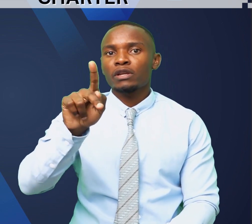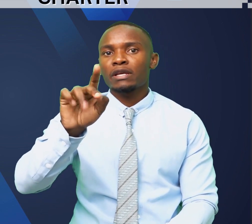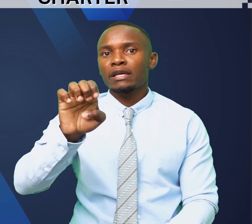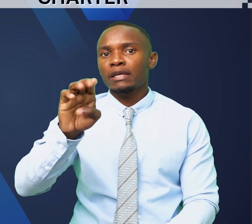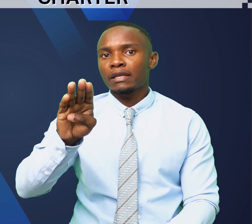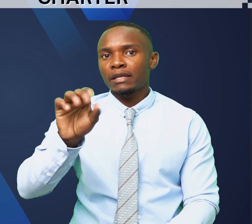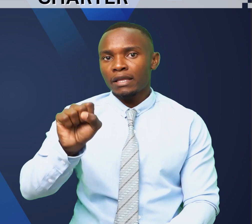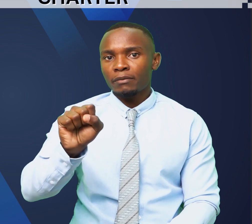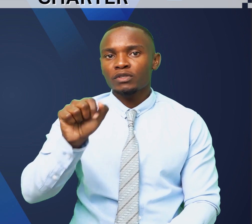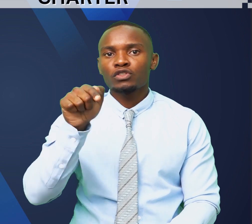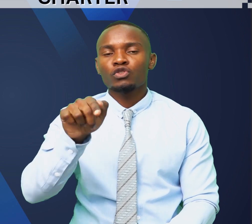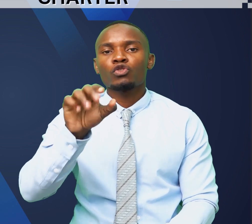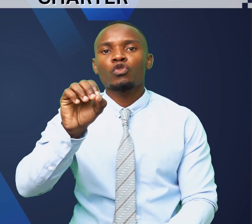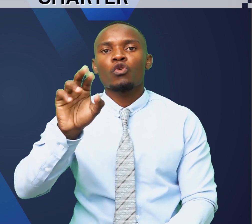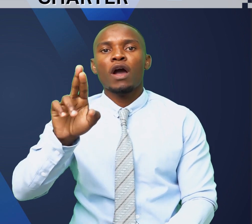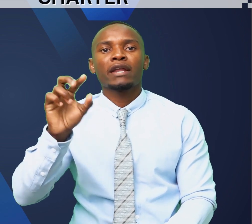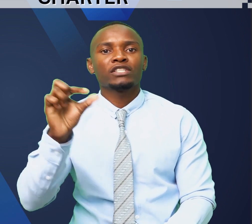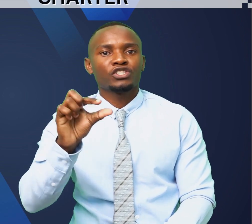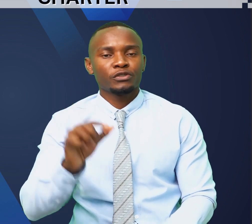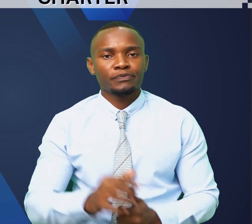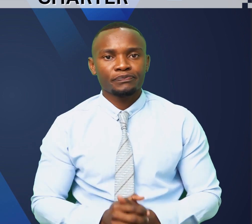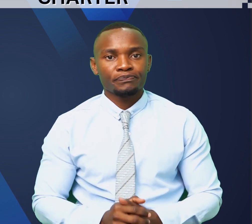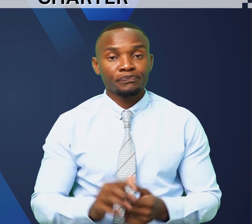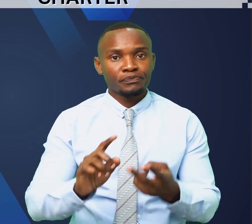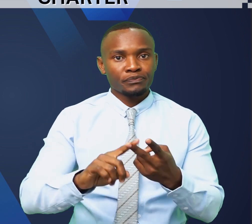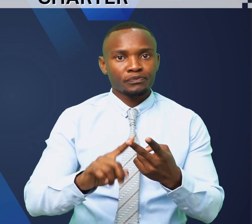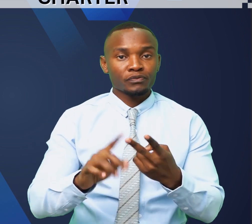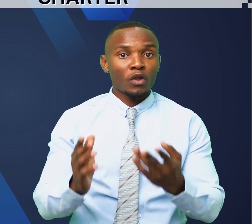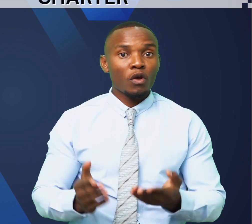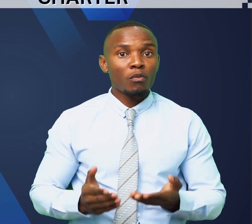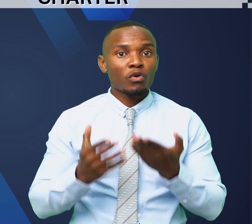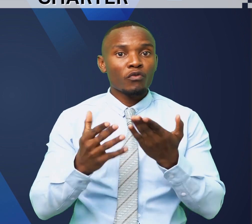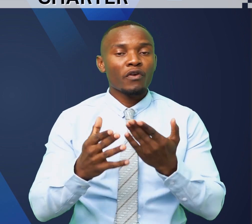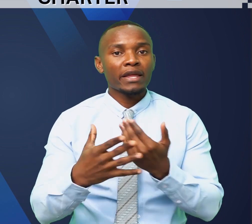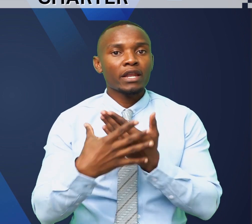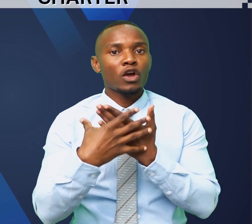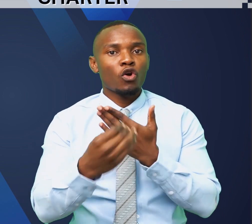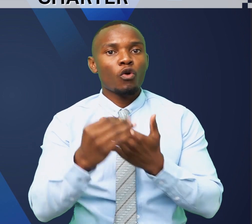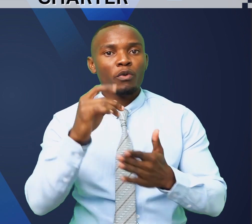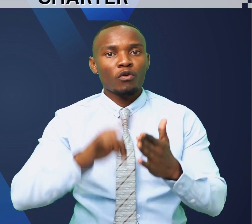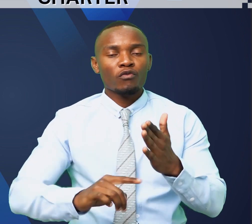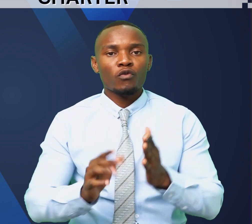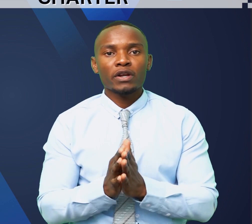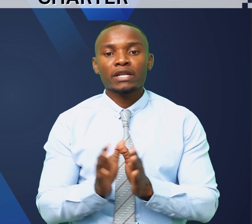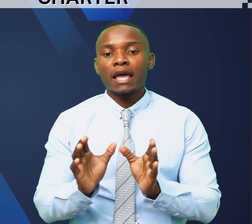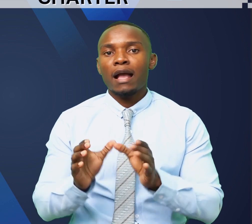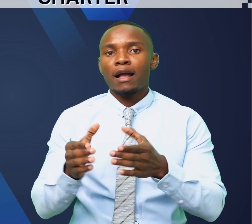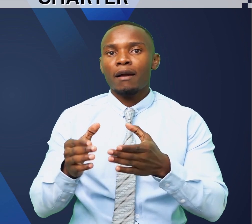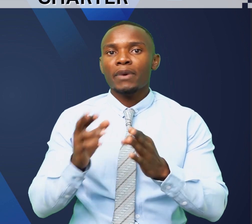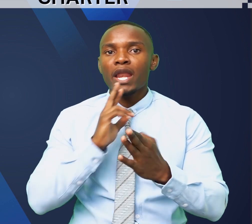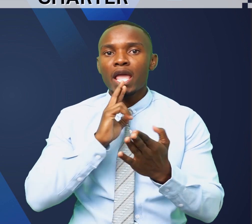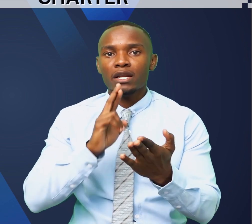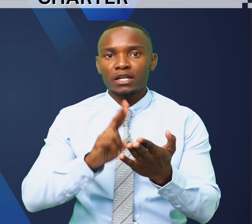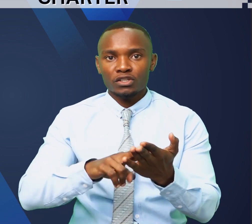kems.kebs.org. 2. Provide a copy of company registration certificate.